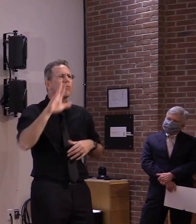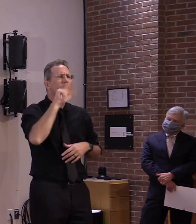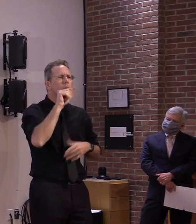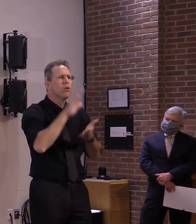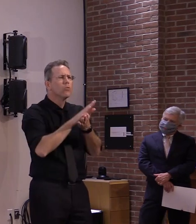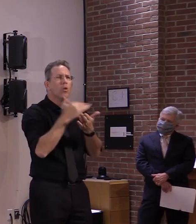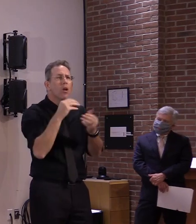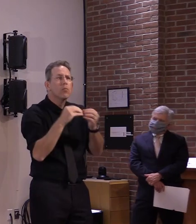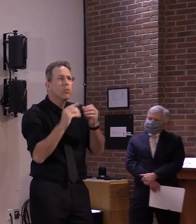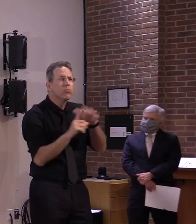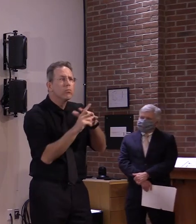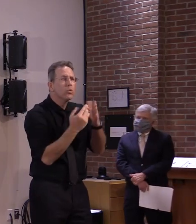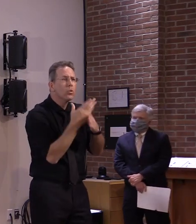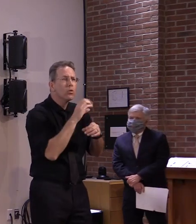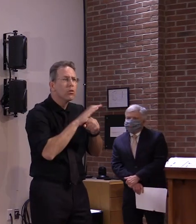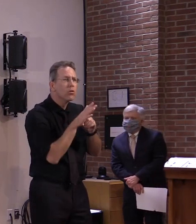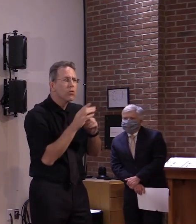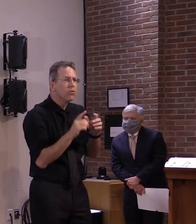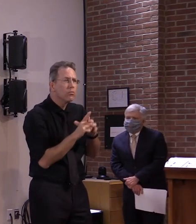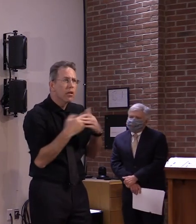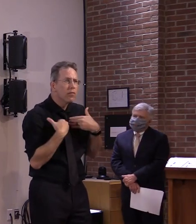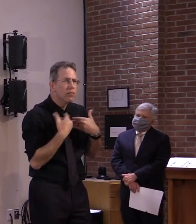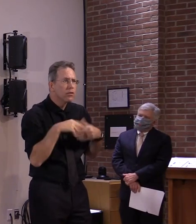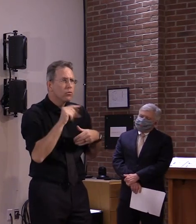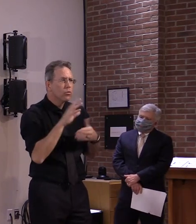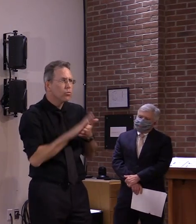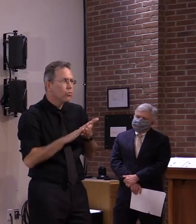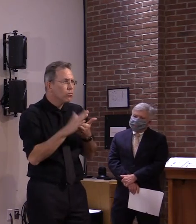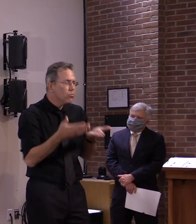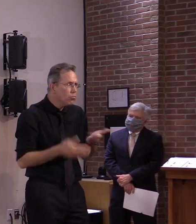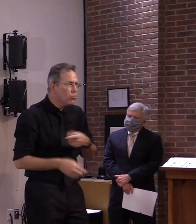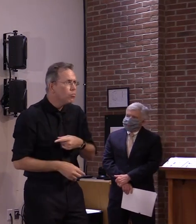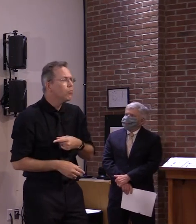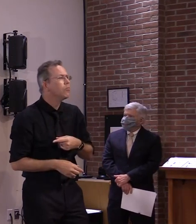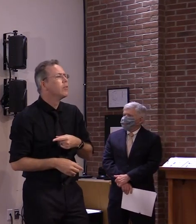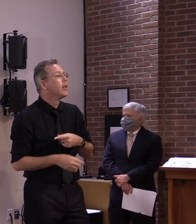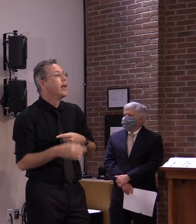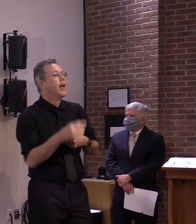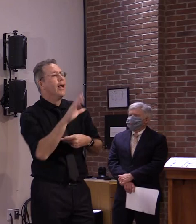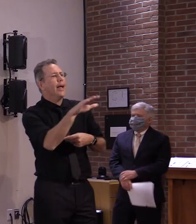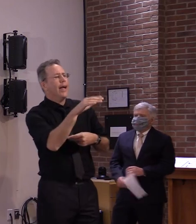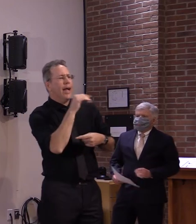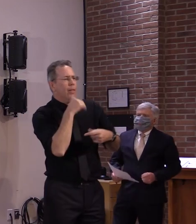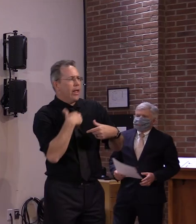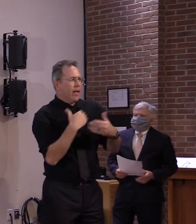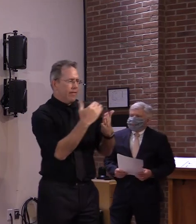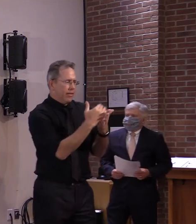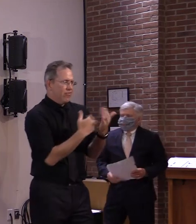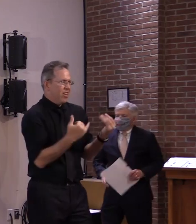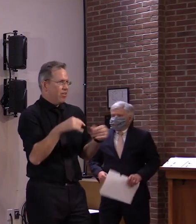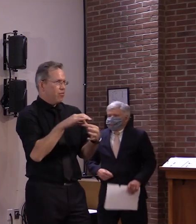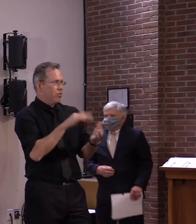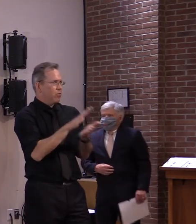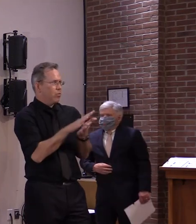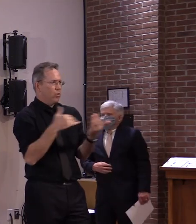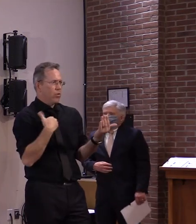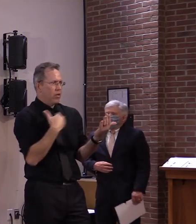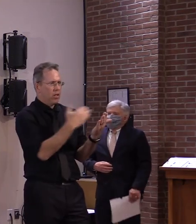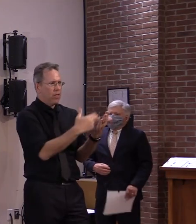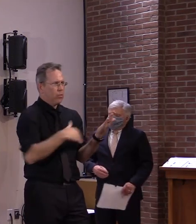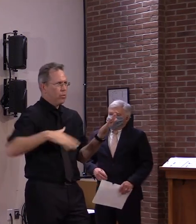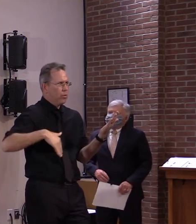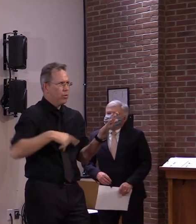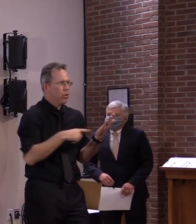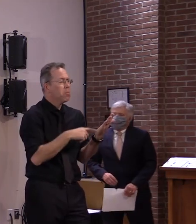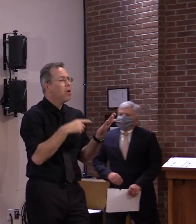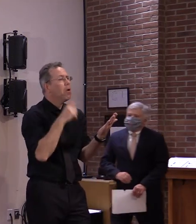Yeah, I don't have a list of schools with me at this time, so we can get back to you. We will have